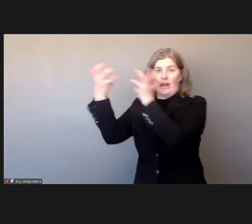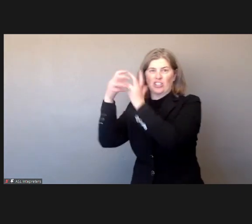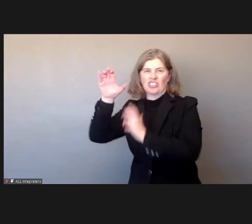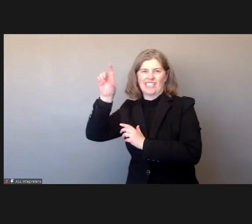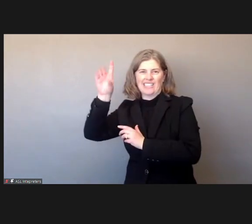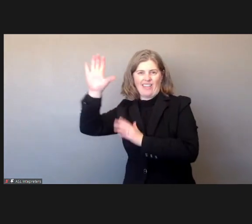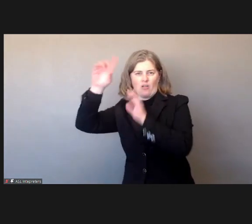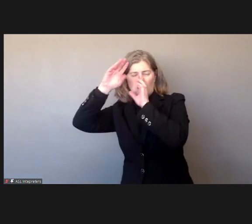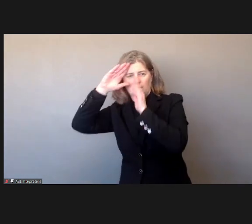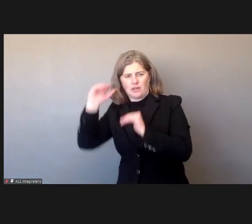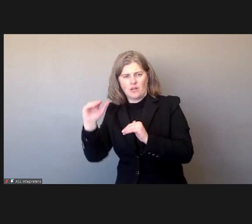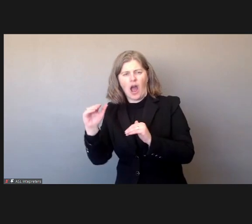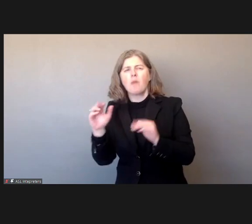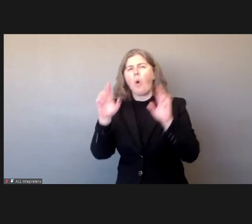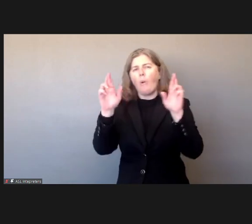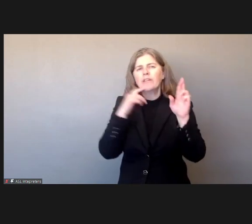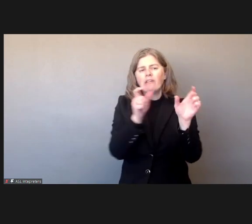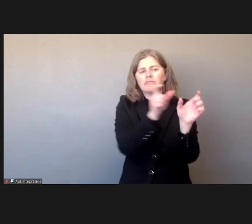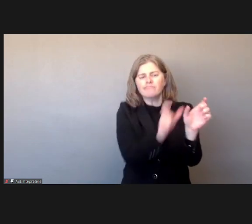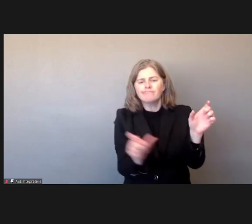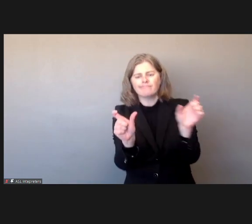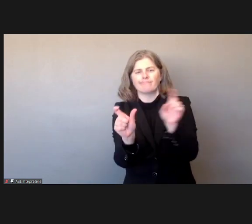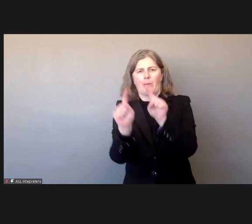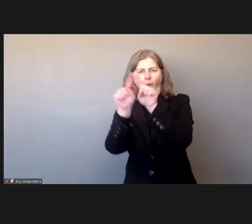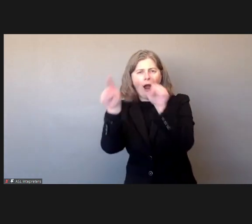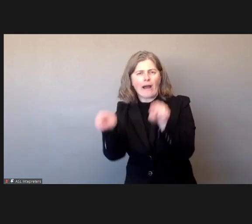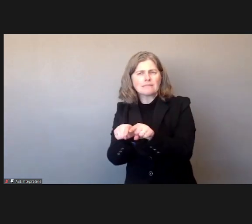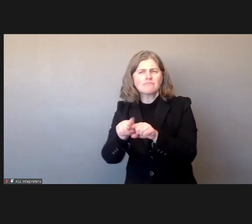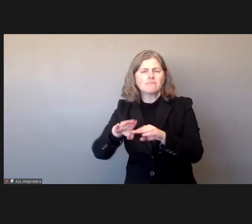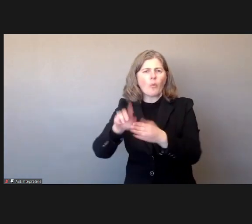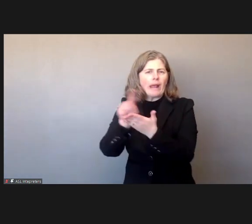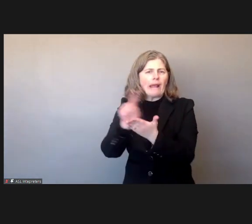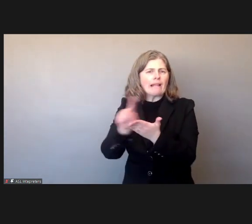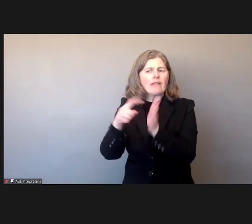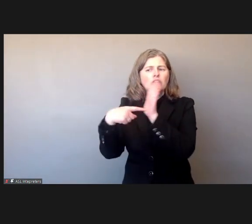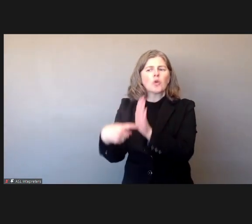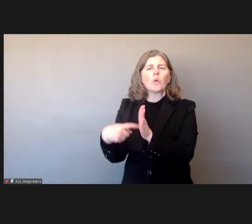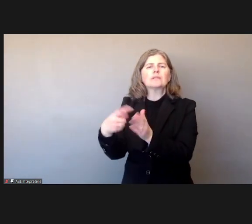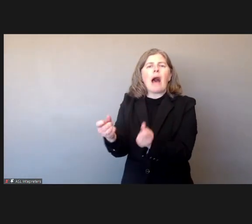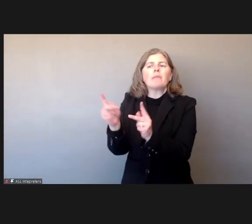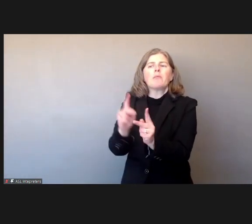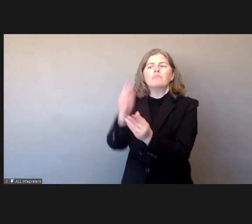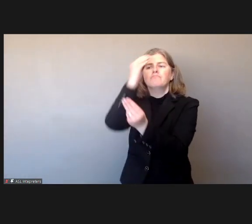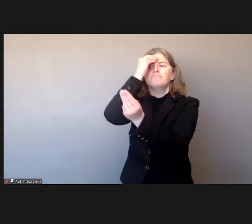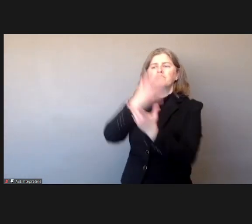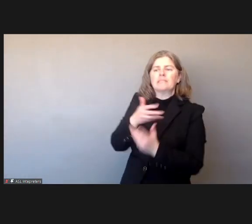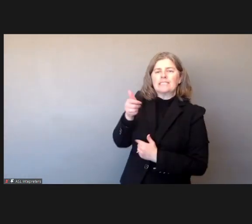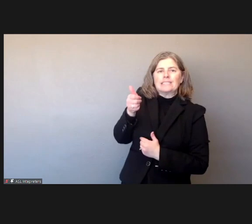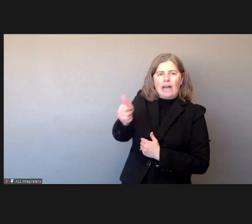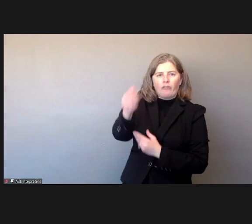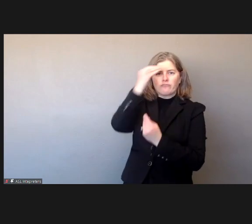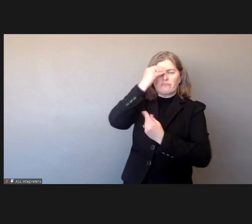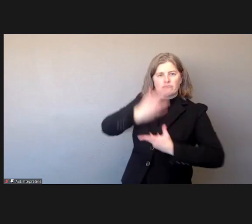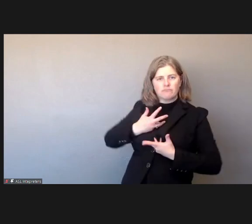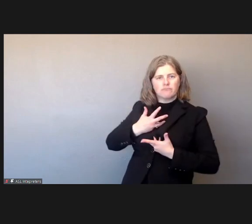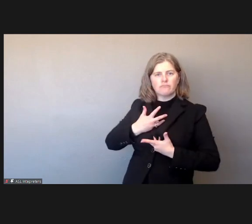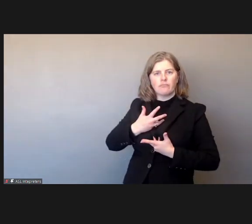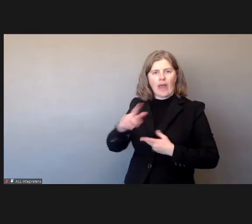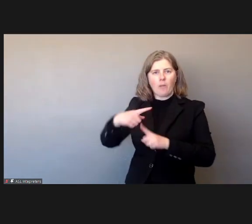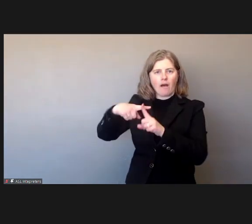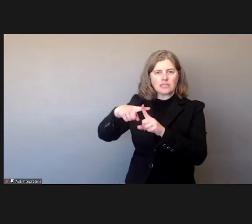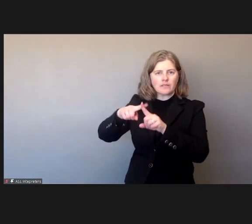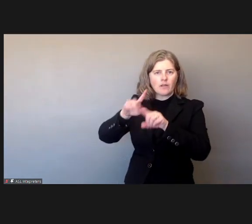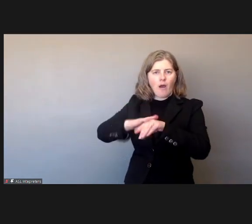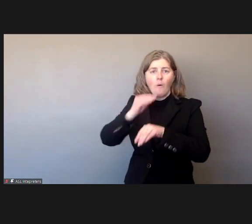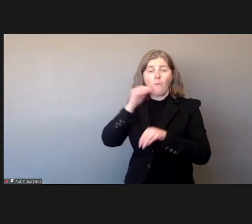I'm hoping to have a little box, at least in a weekly report, that shows how many people self-reported home tests. Thank